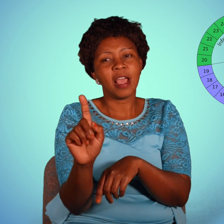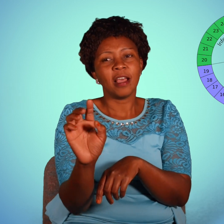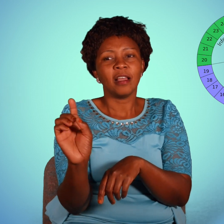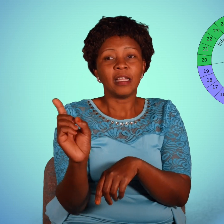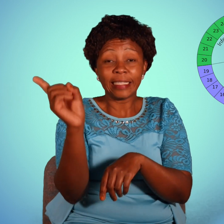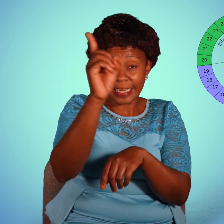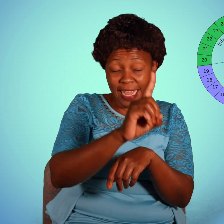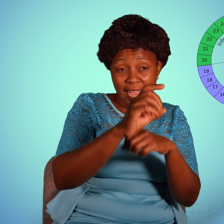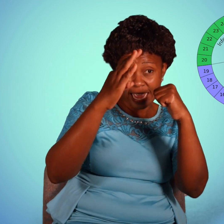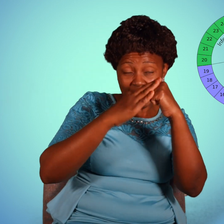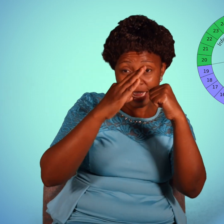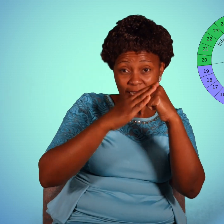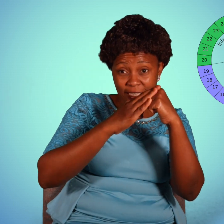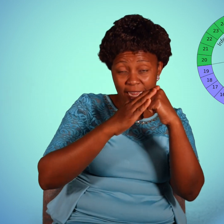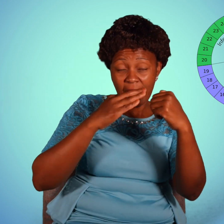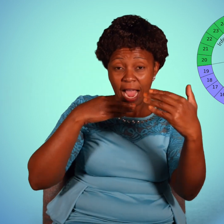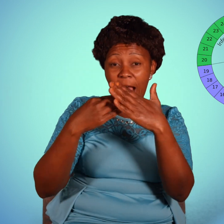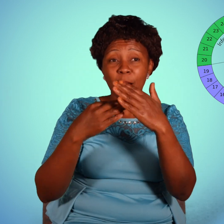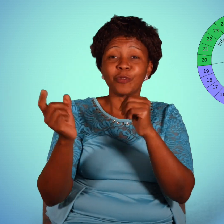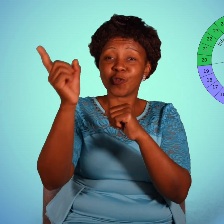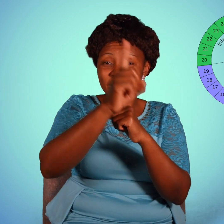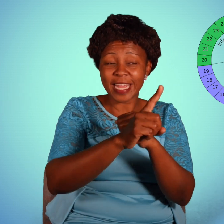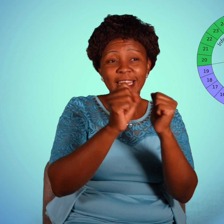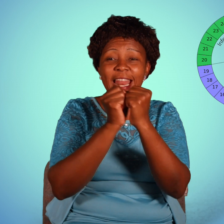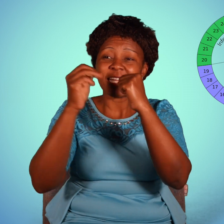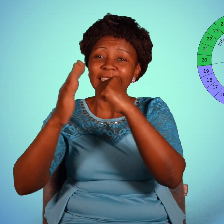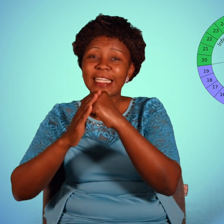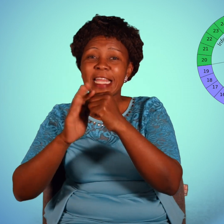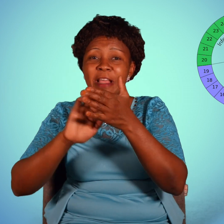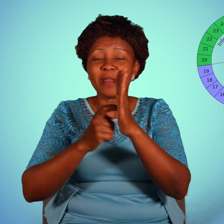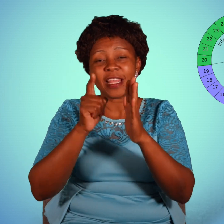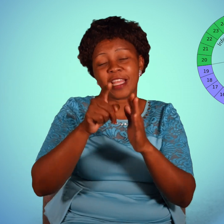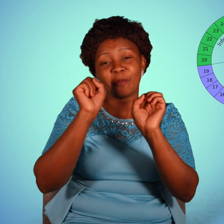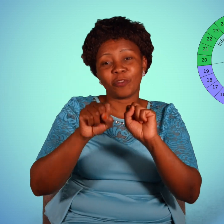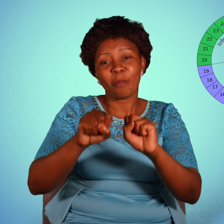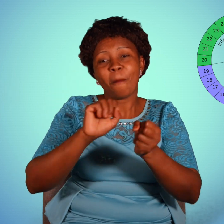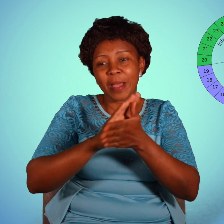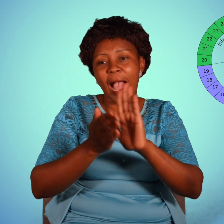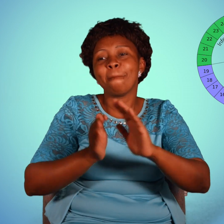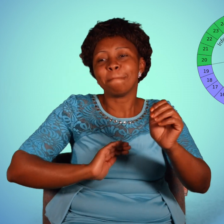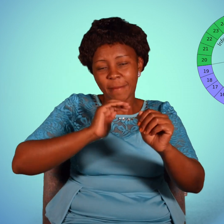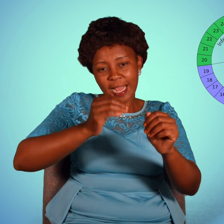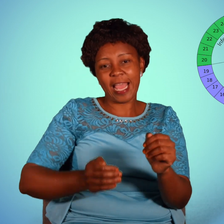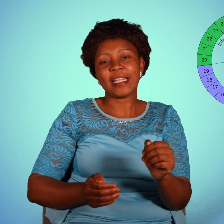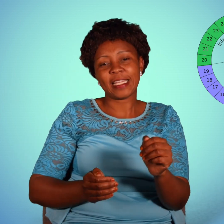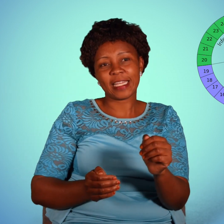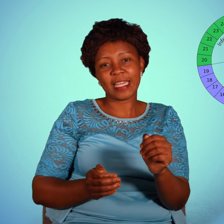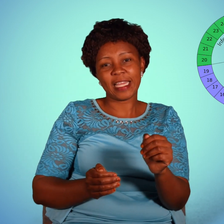Day 8 to day 19 are considered to be fertile days. During